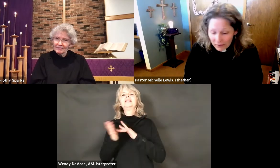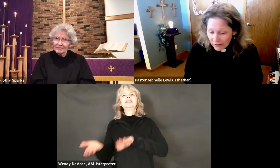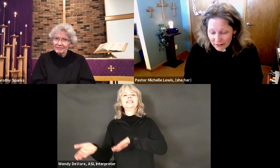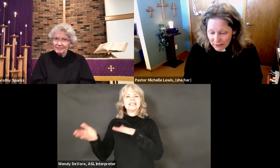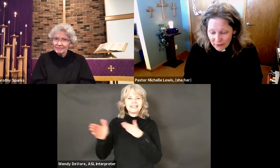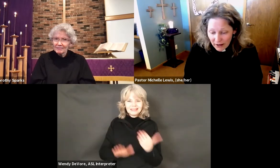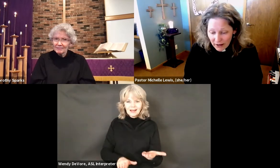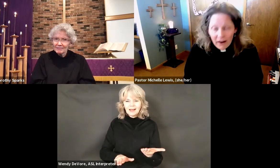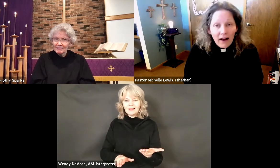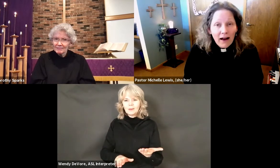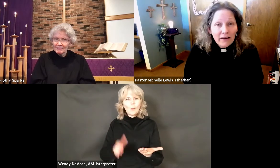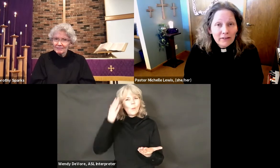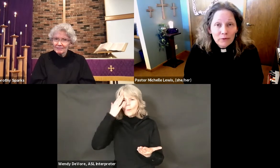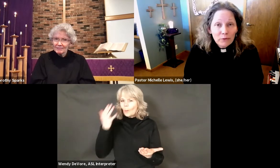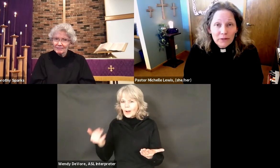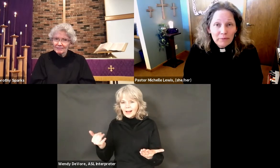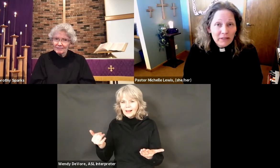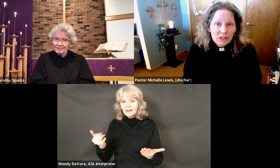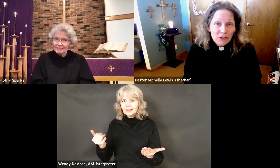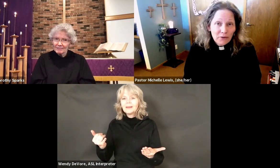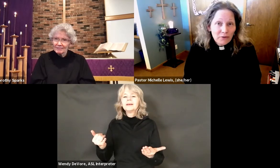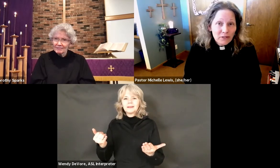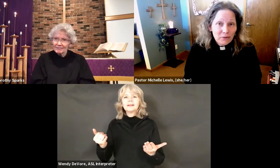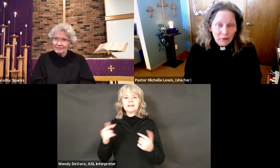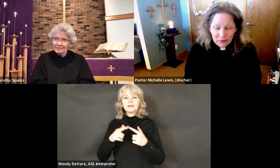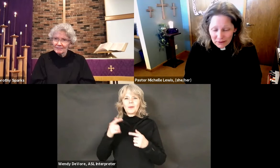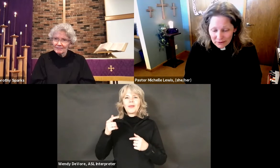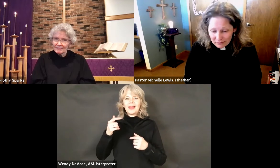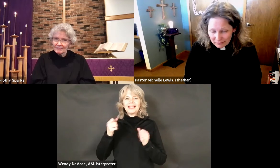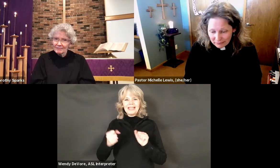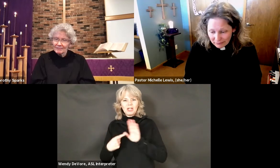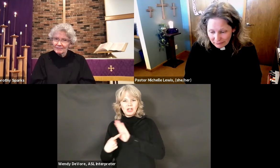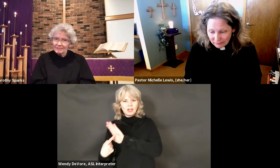All so that God will be shown to the world.